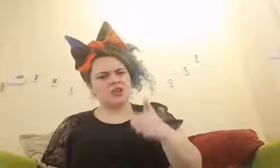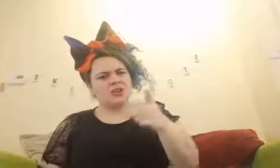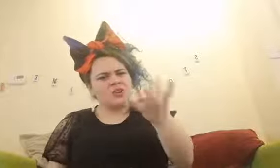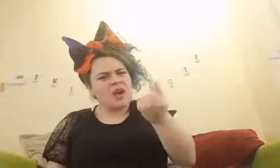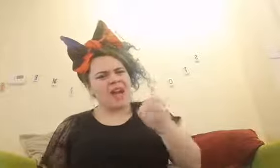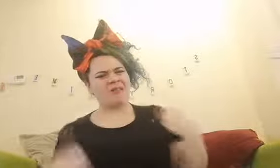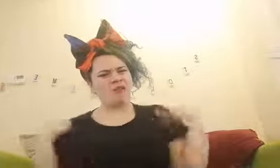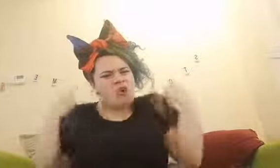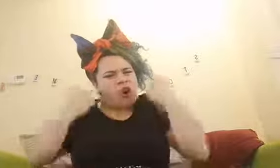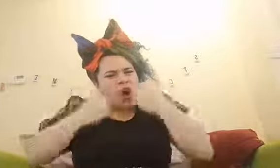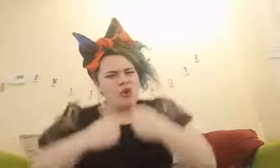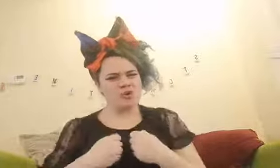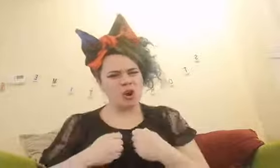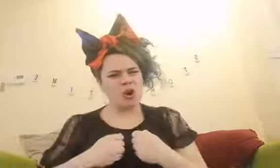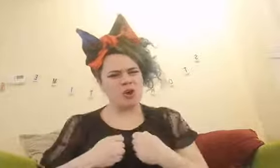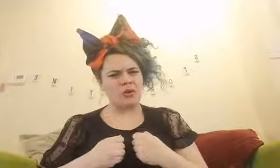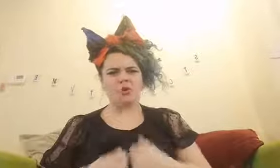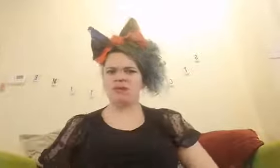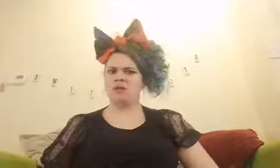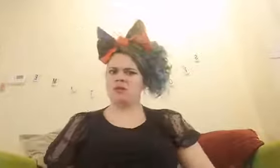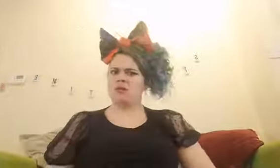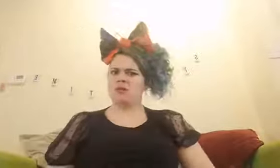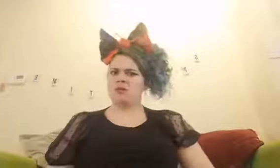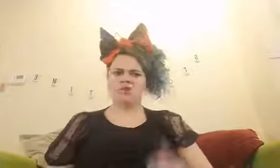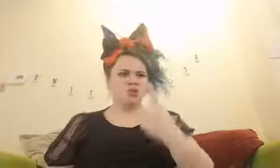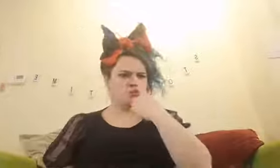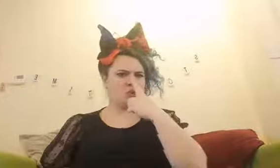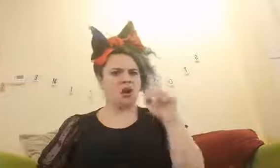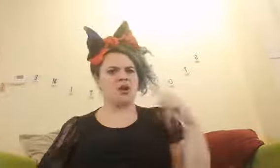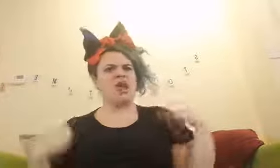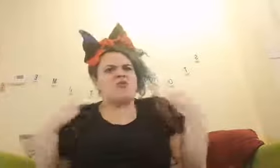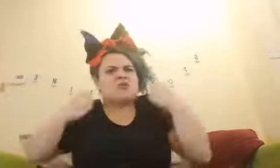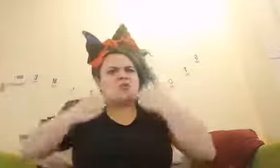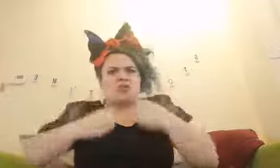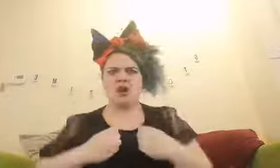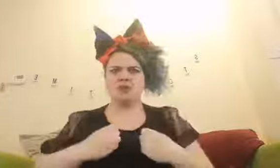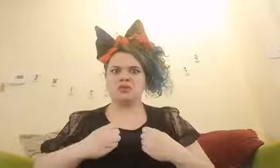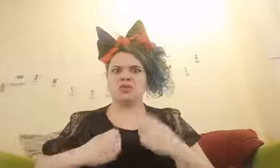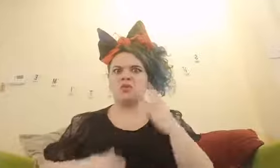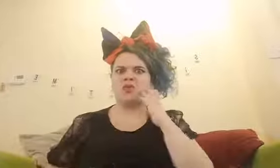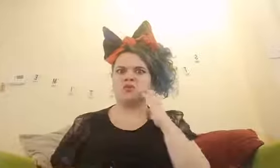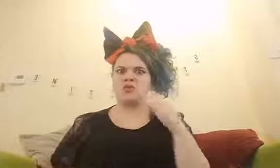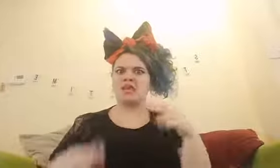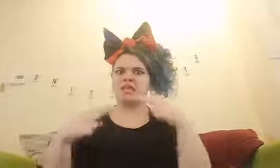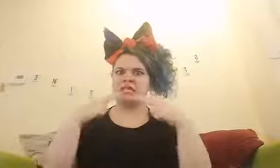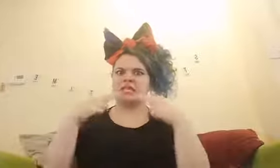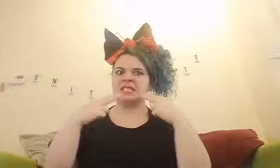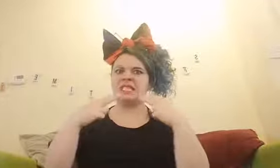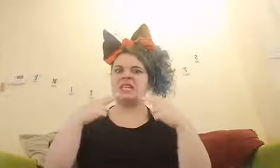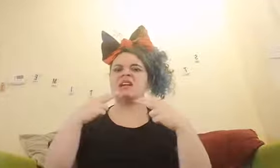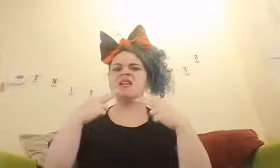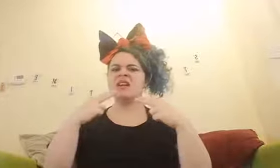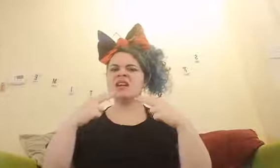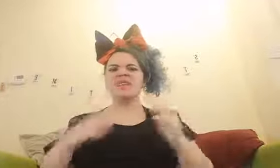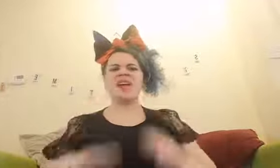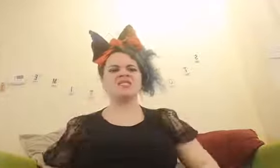You have your coat on. You can't have your coat on when you're eating dinner. That's